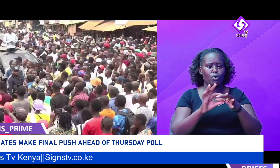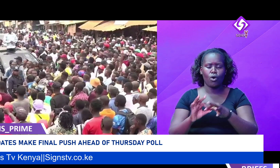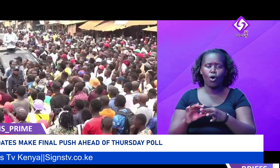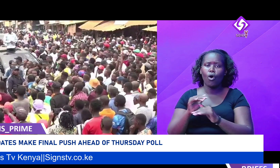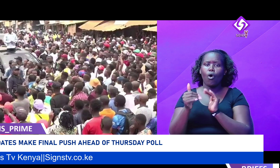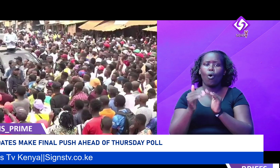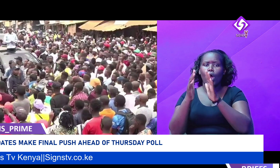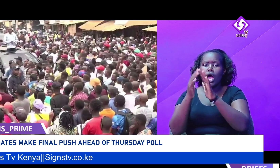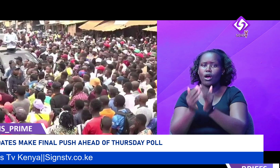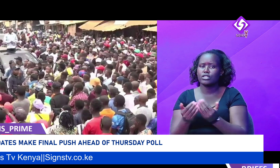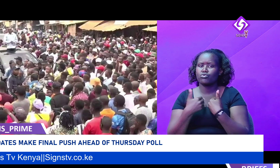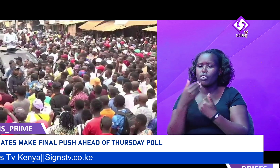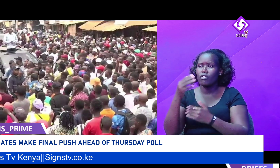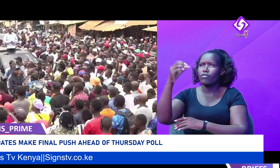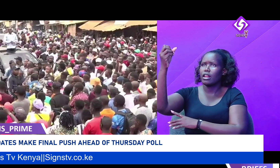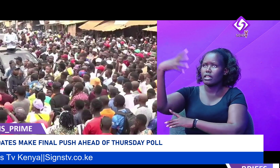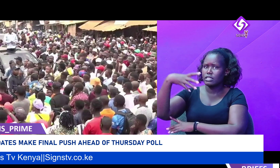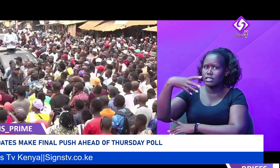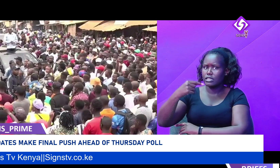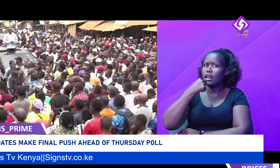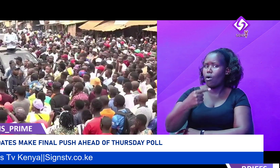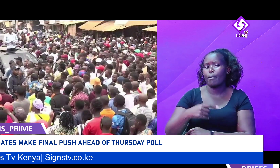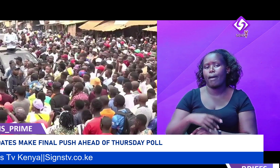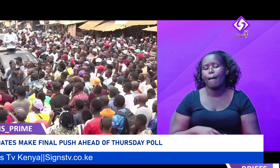ikuwe na stima. I'm telling you.